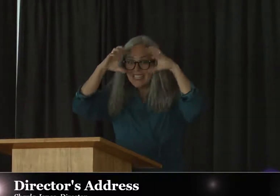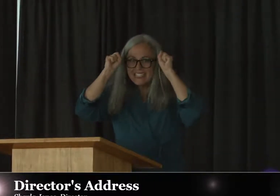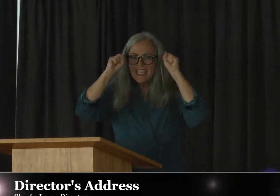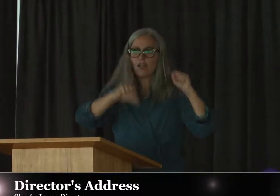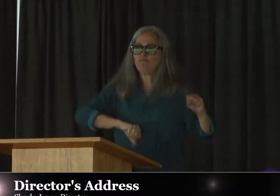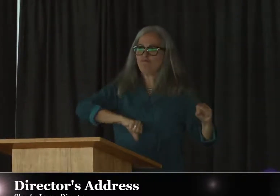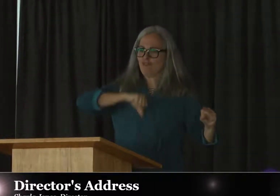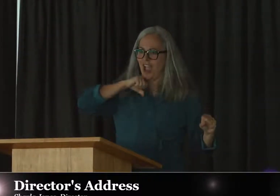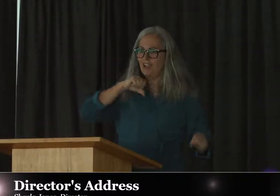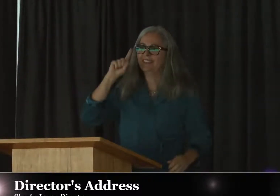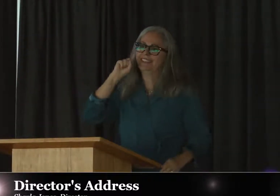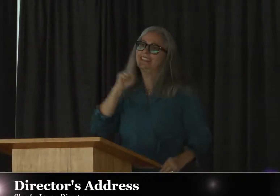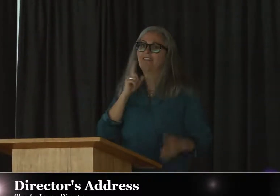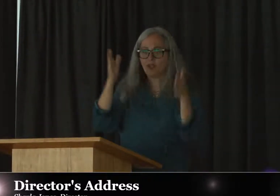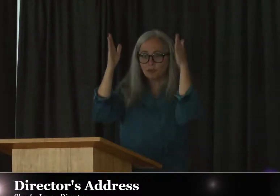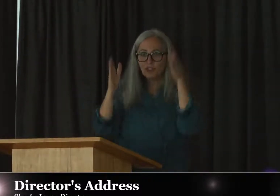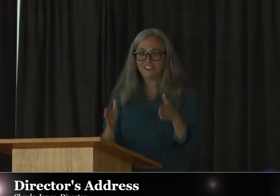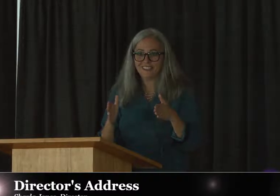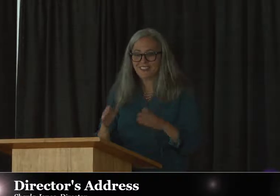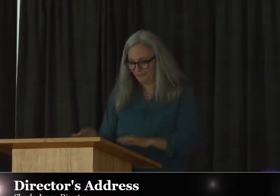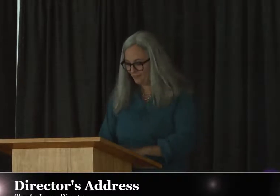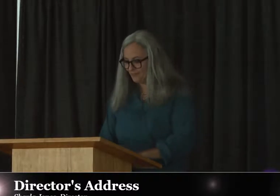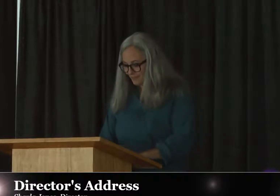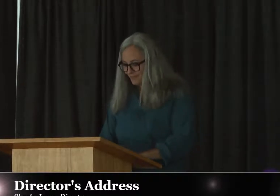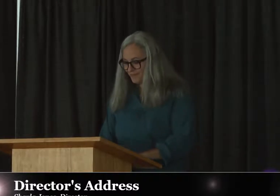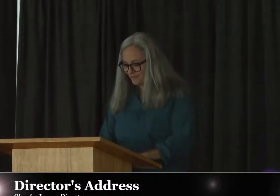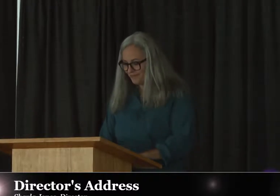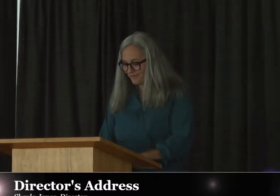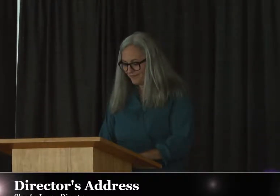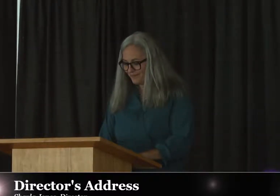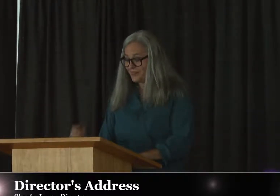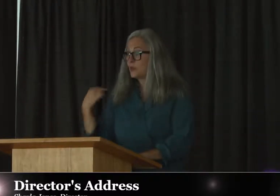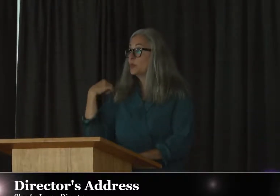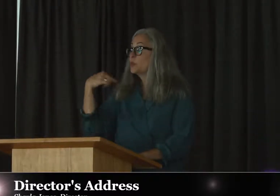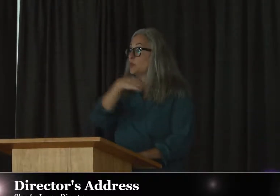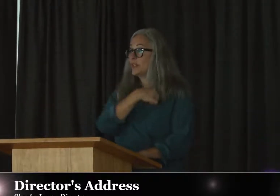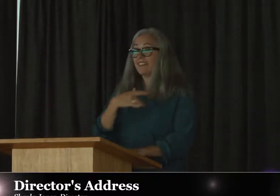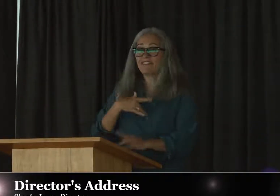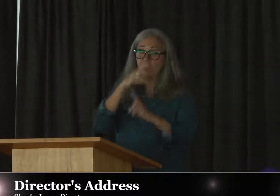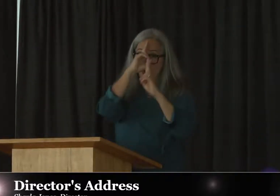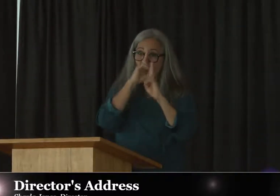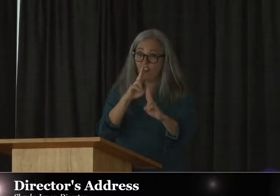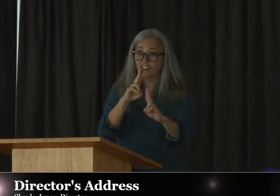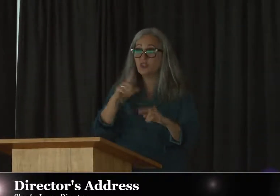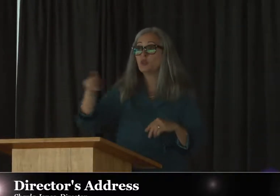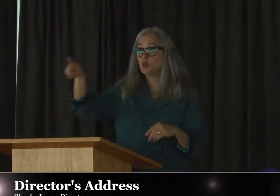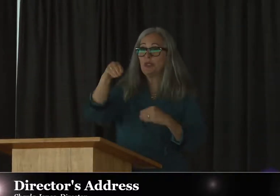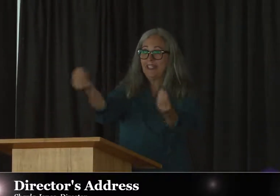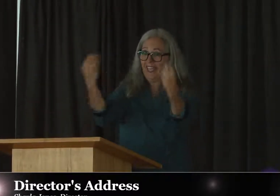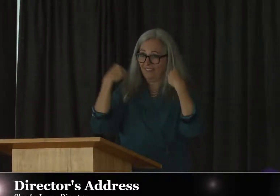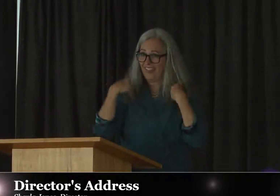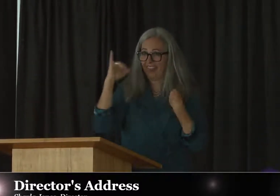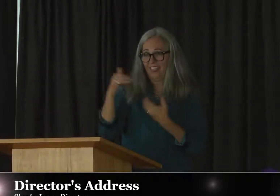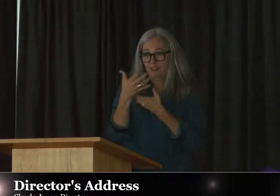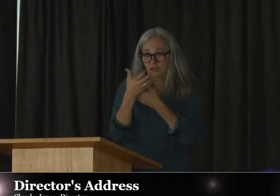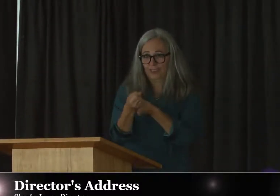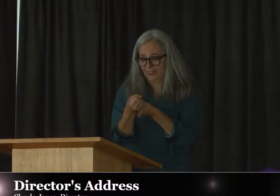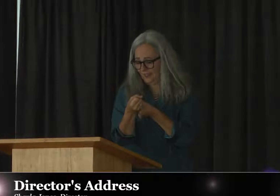and to become amazing, proud, deaf citizens. We're honored that you gave us